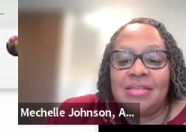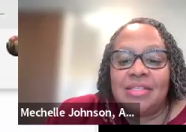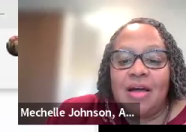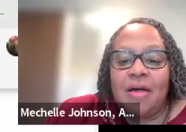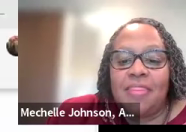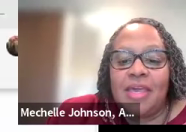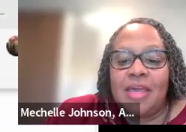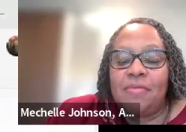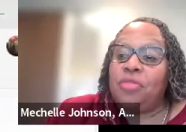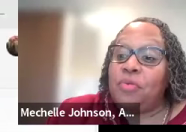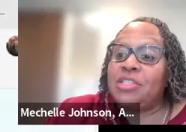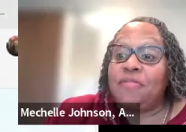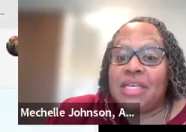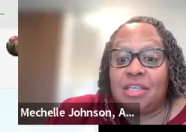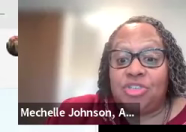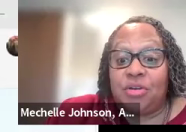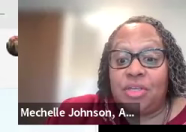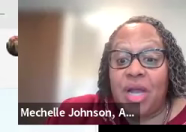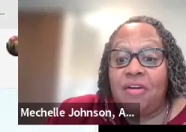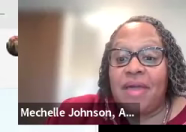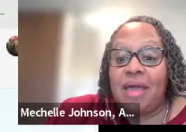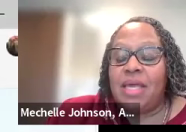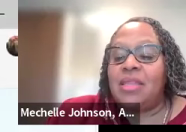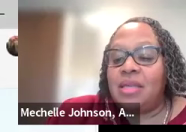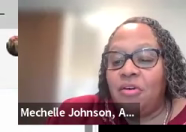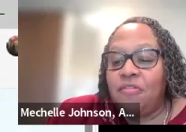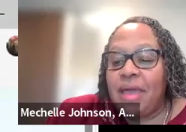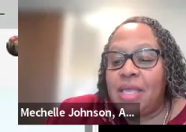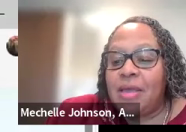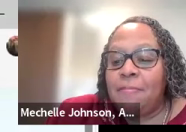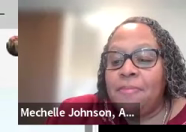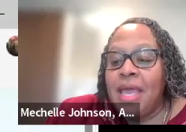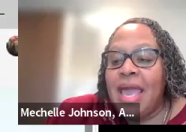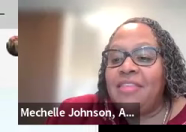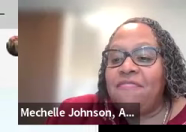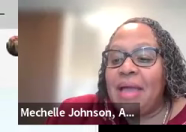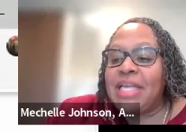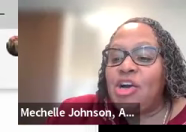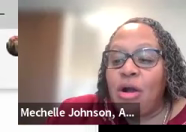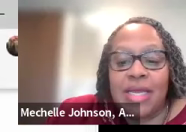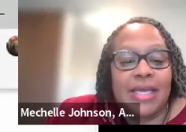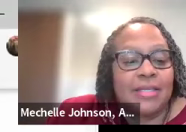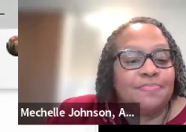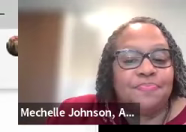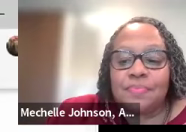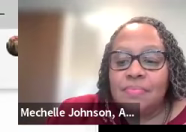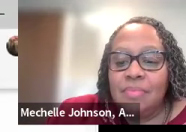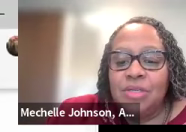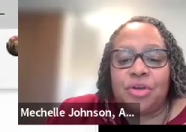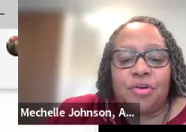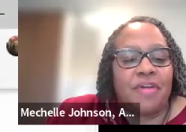and findings on three surveys this year: the child family, the adult family, and the family